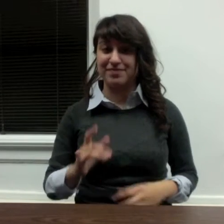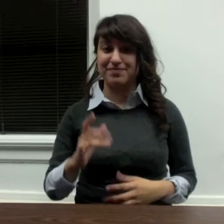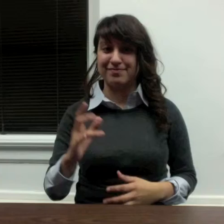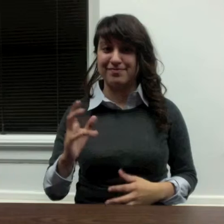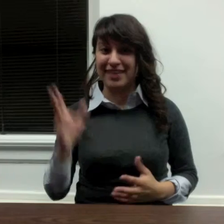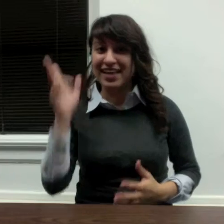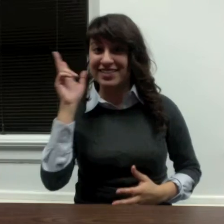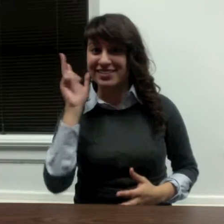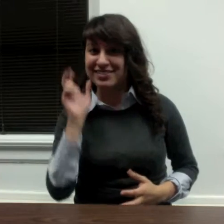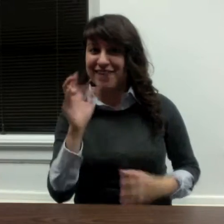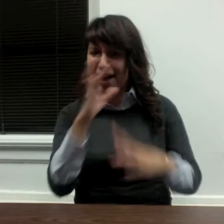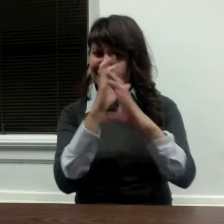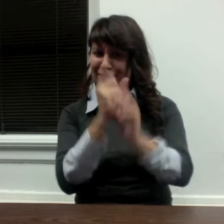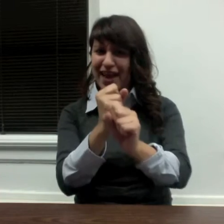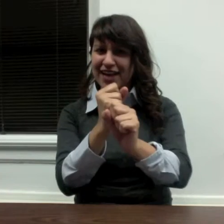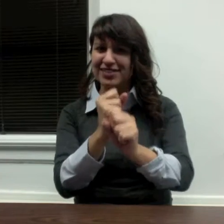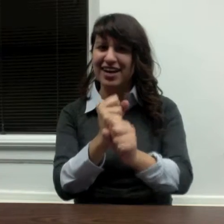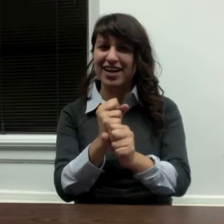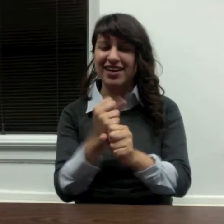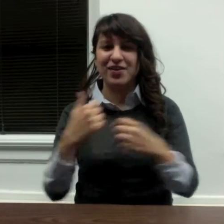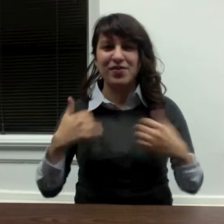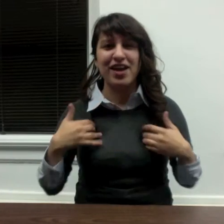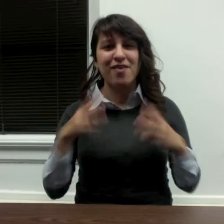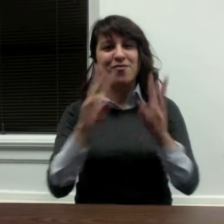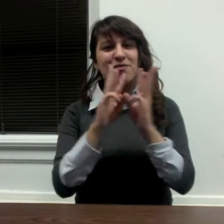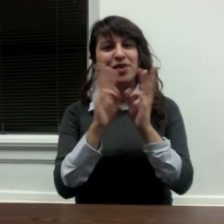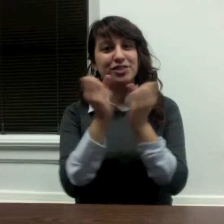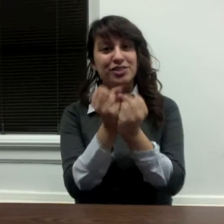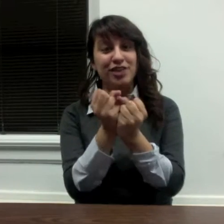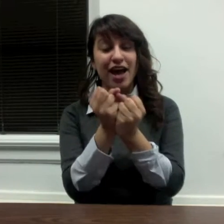We have workshops submitted on musical interpreting,